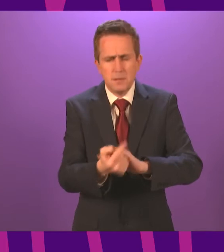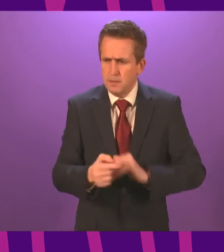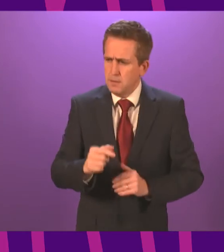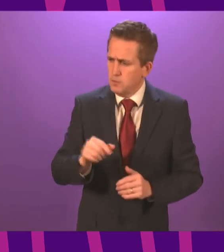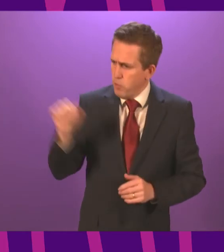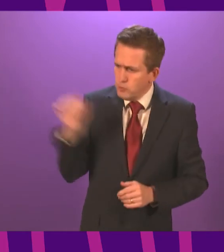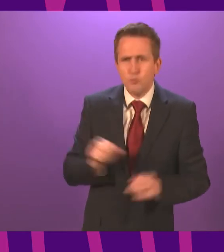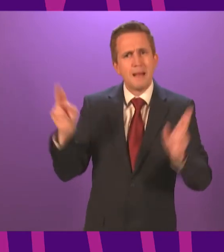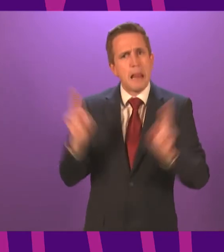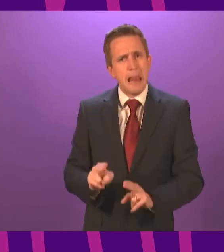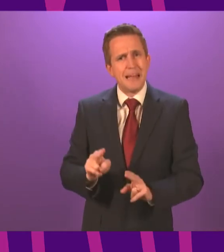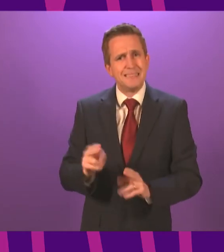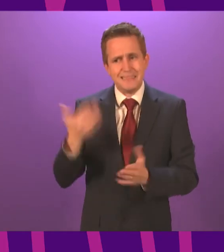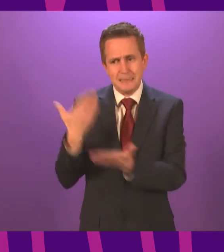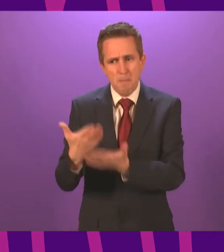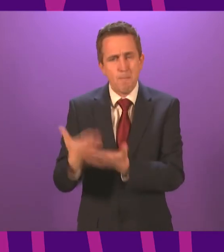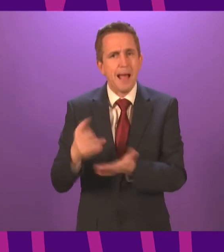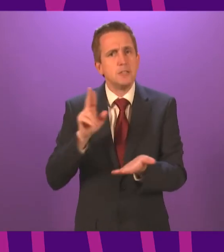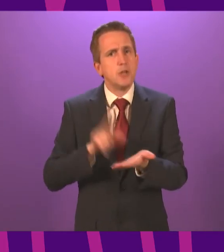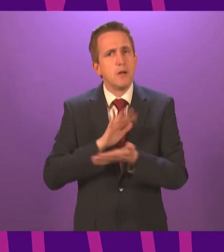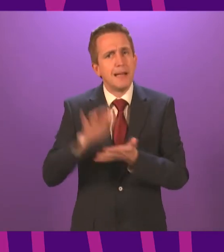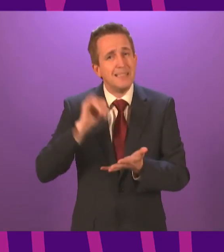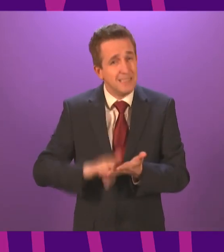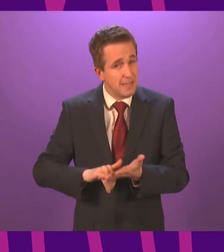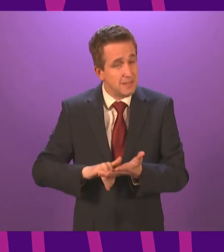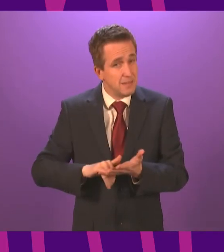the NHS. But that is not what is happening.